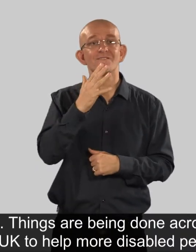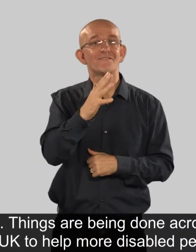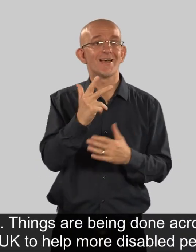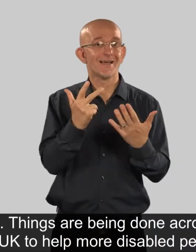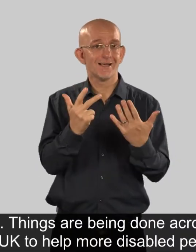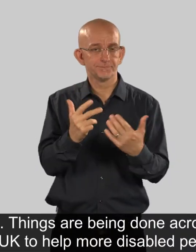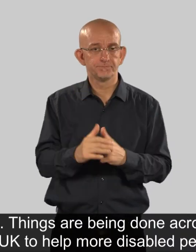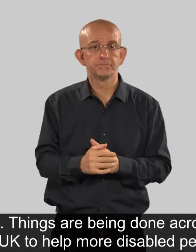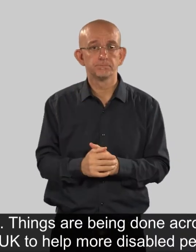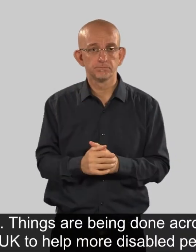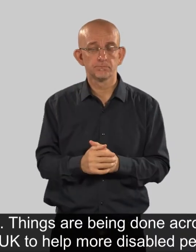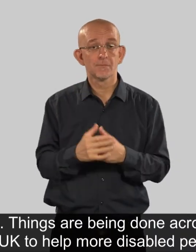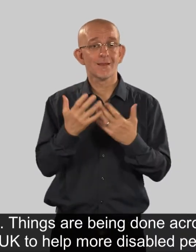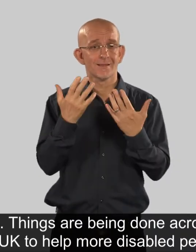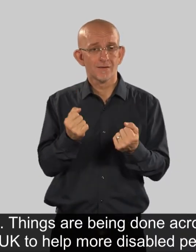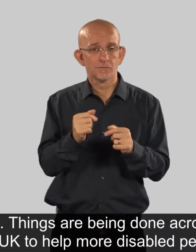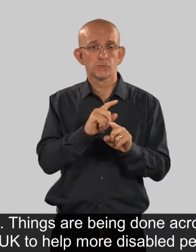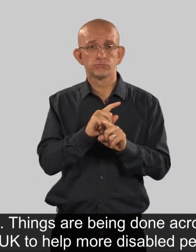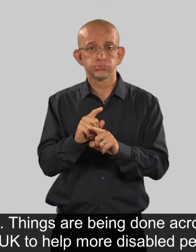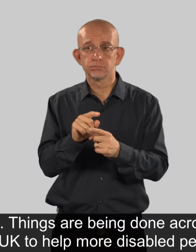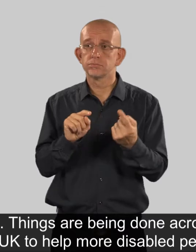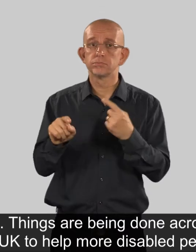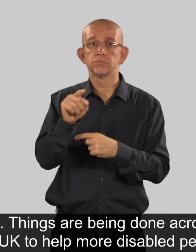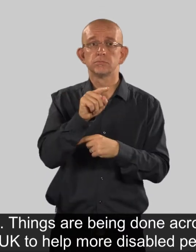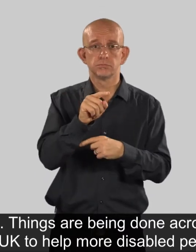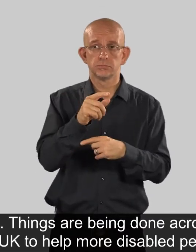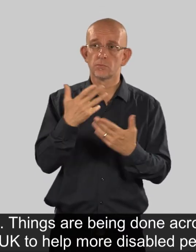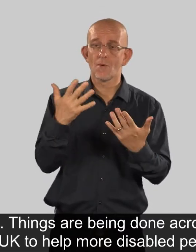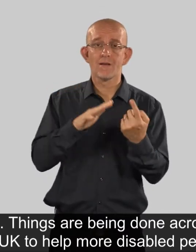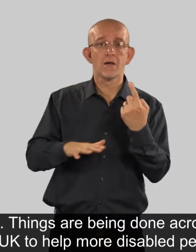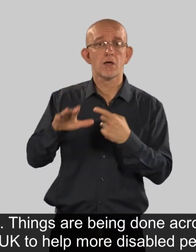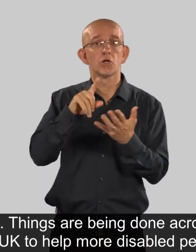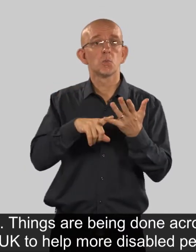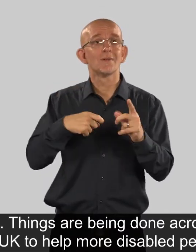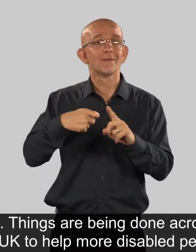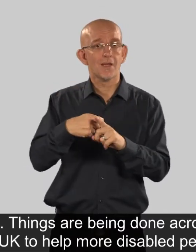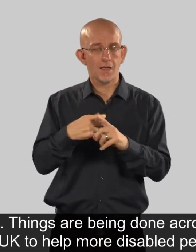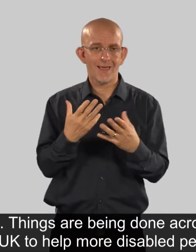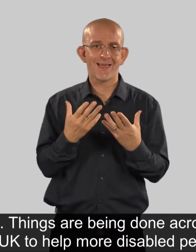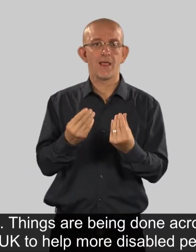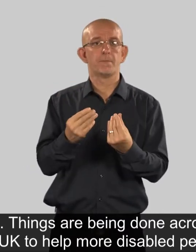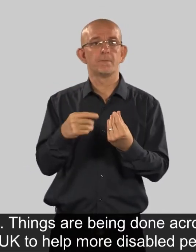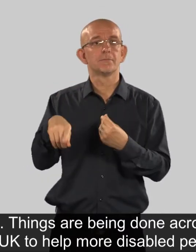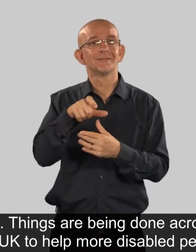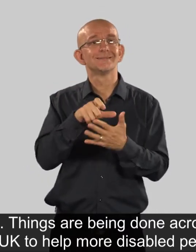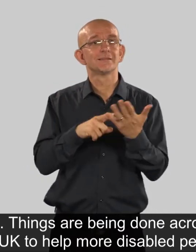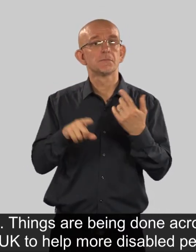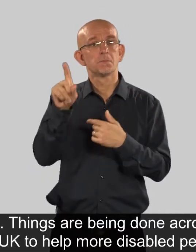58. Things have been done across the UK to help more disabled people get a